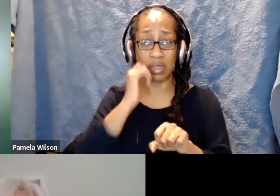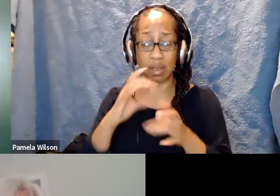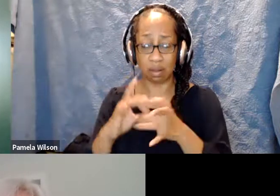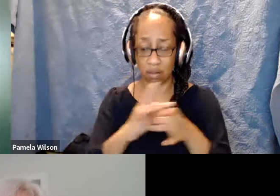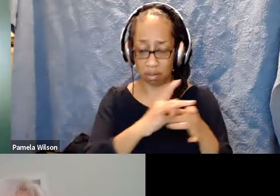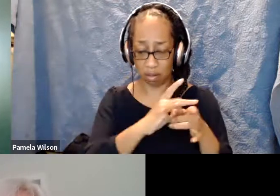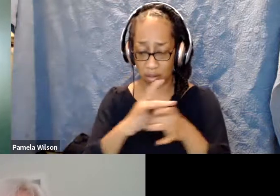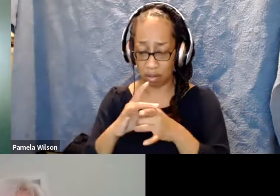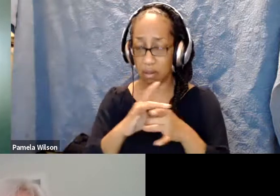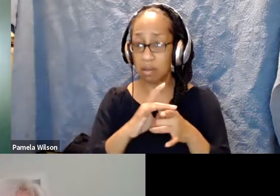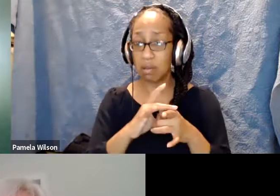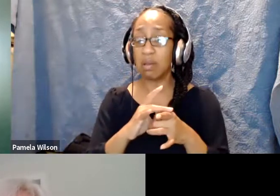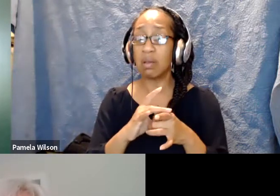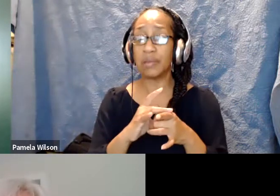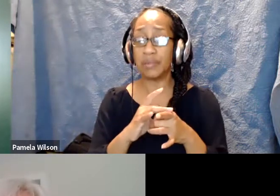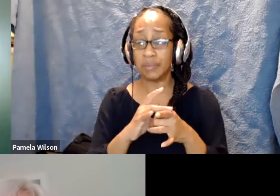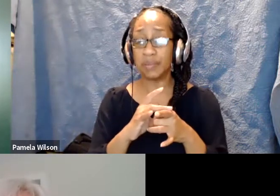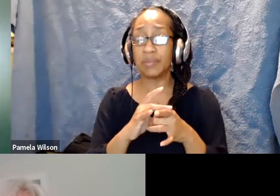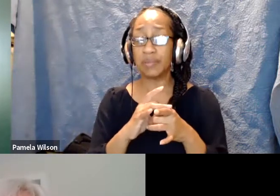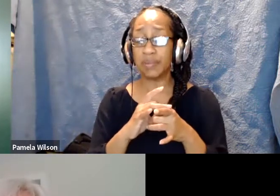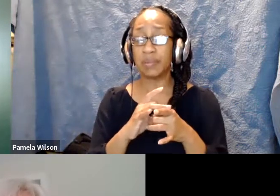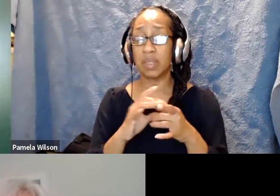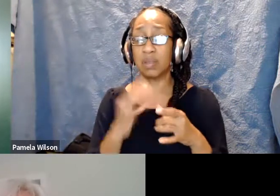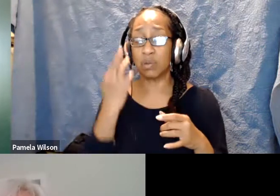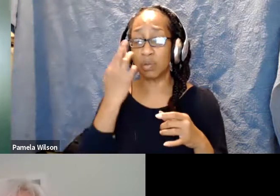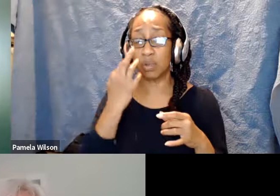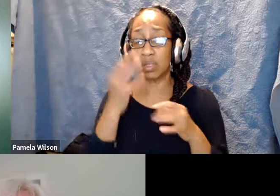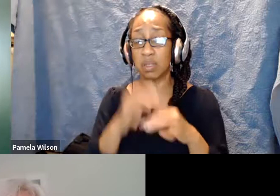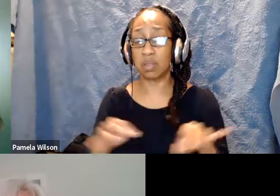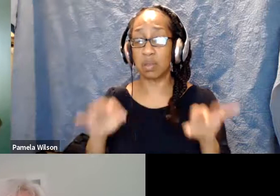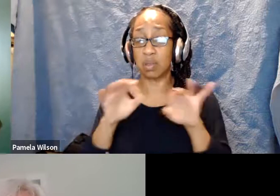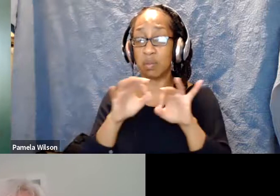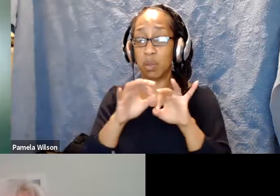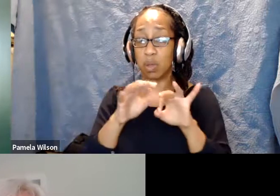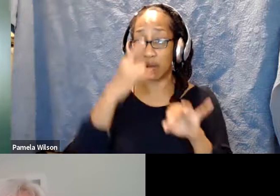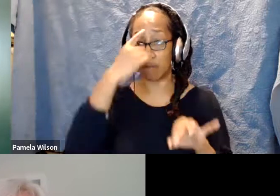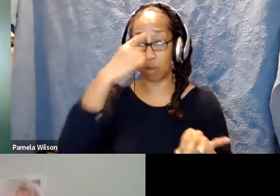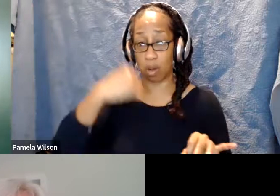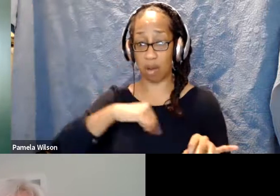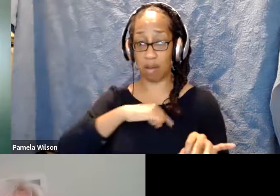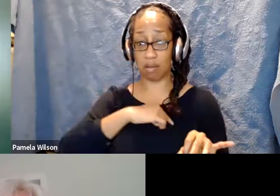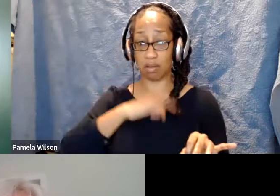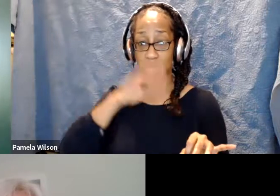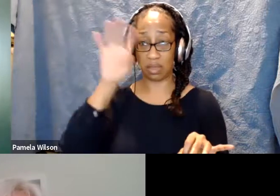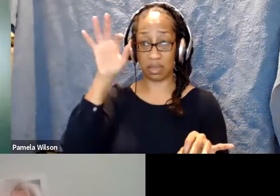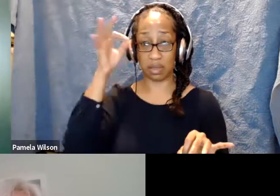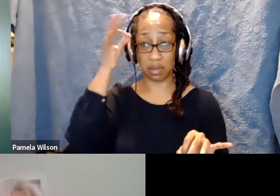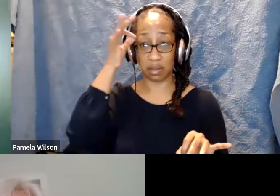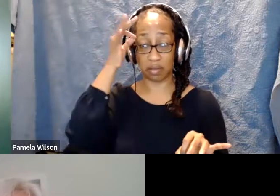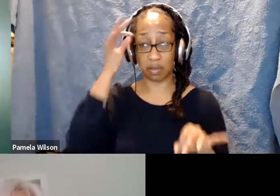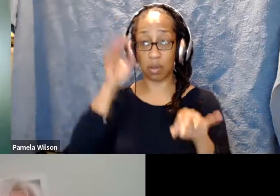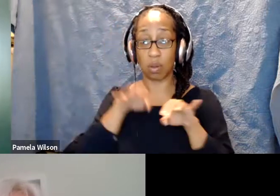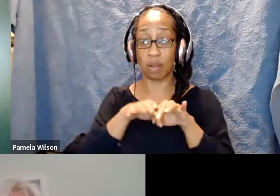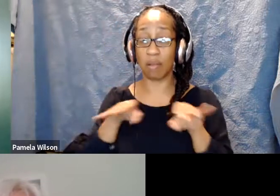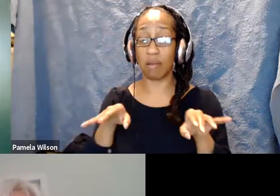partnerships. And that is why it's important for us at the federal level to